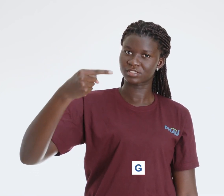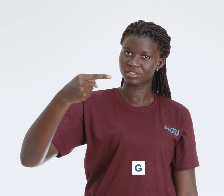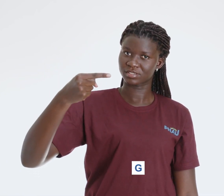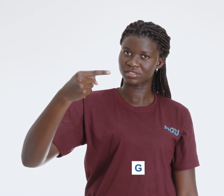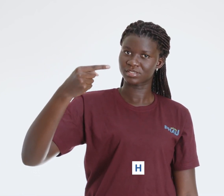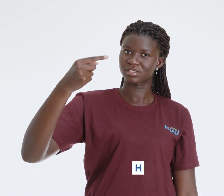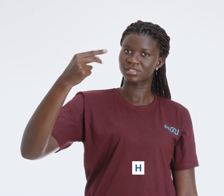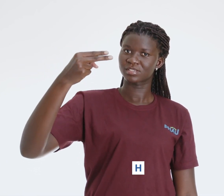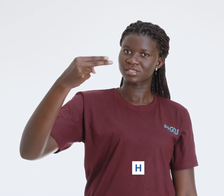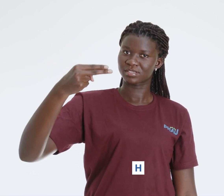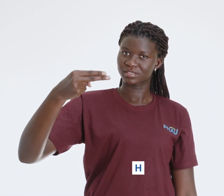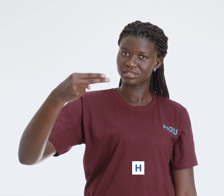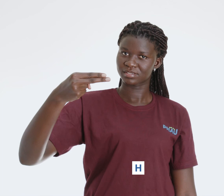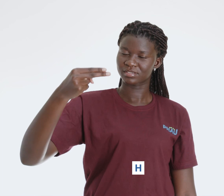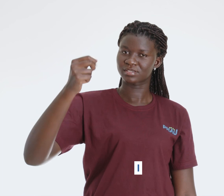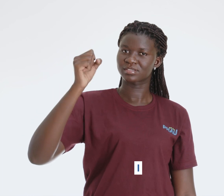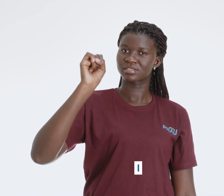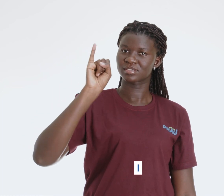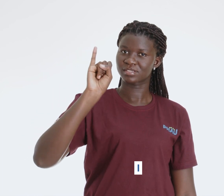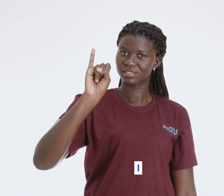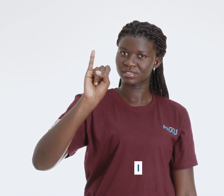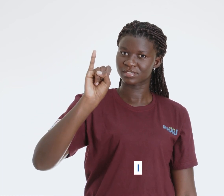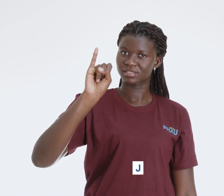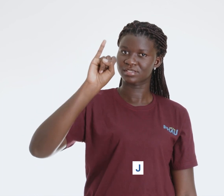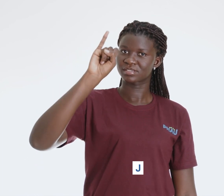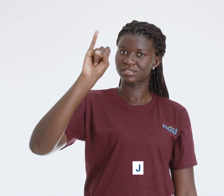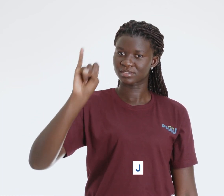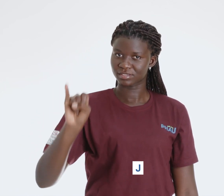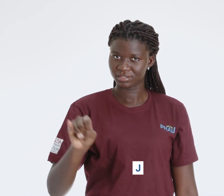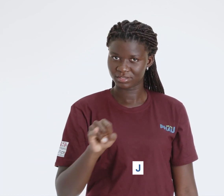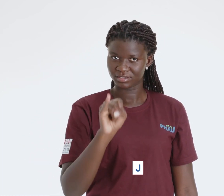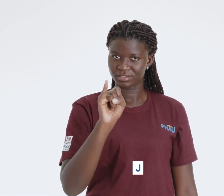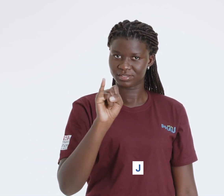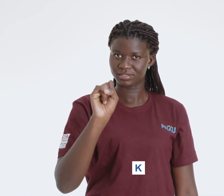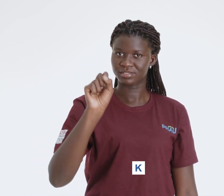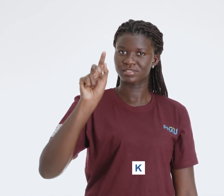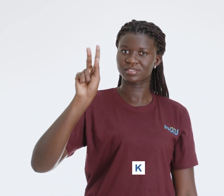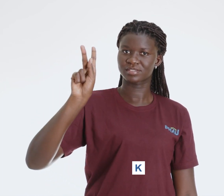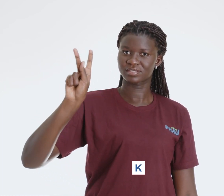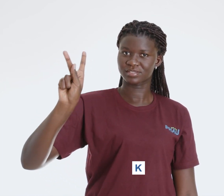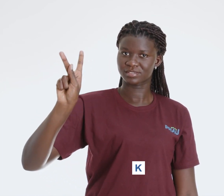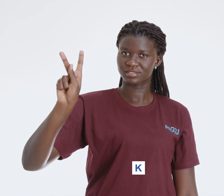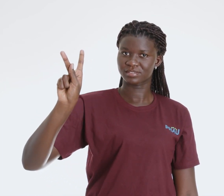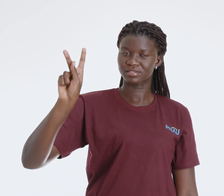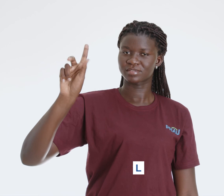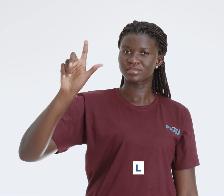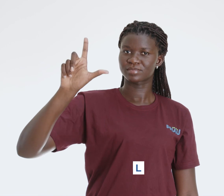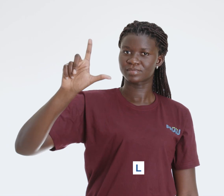G, H, I, J, K,